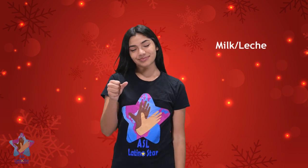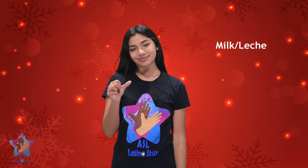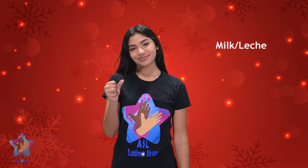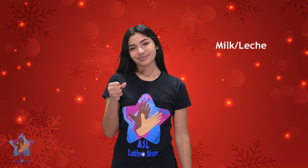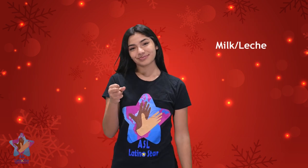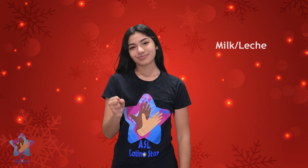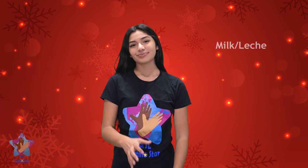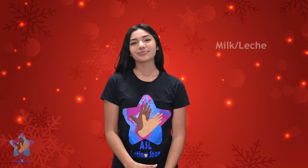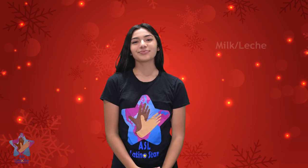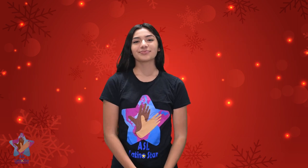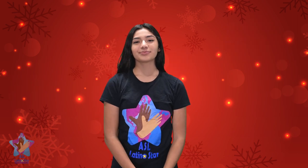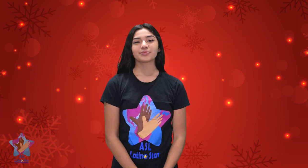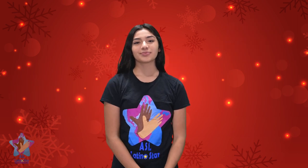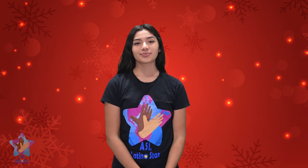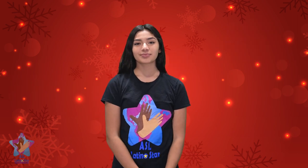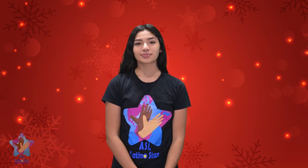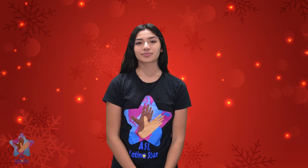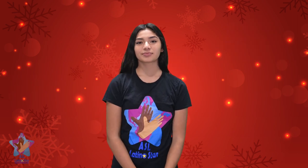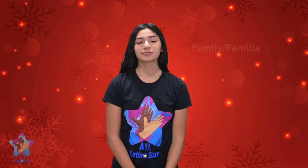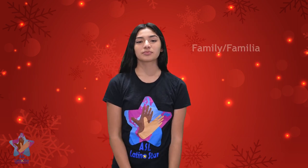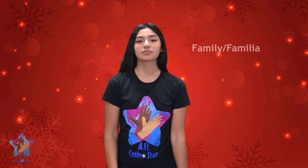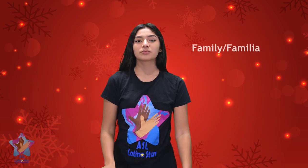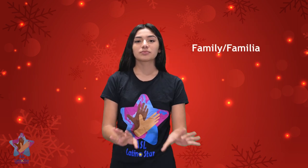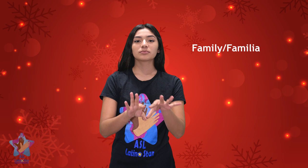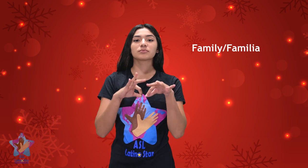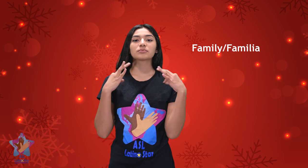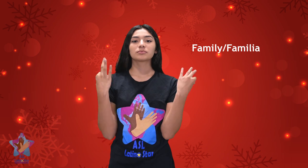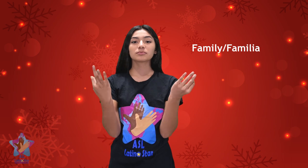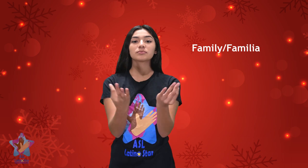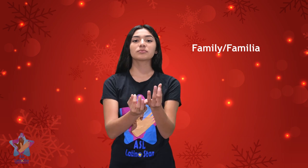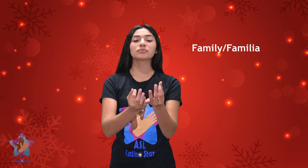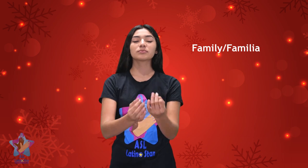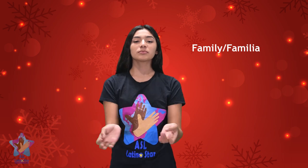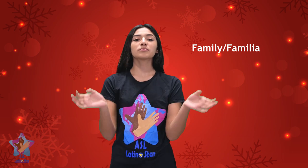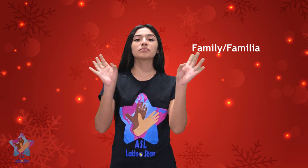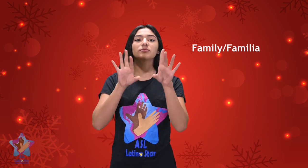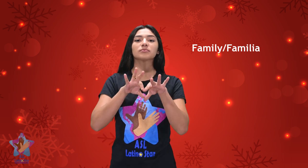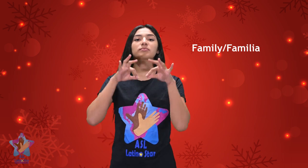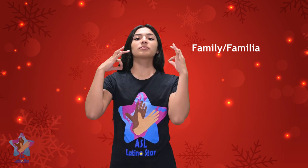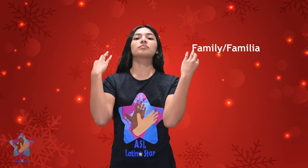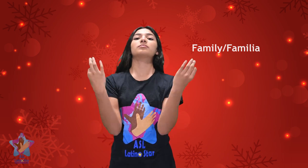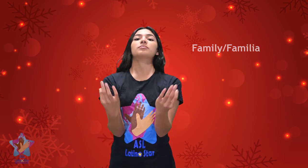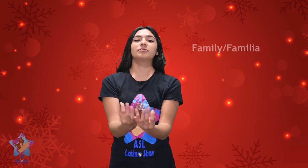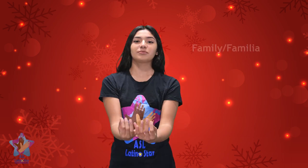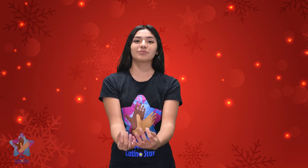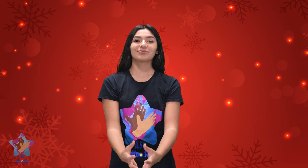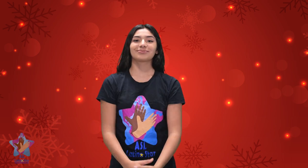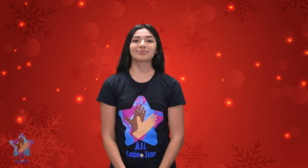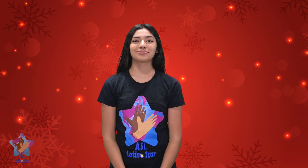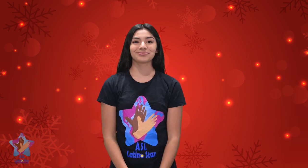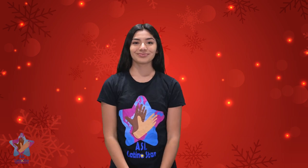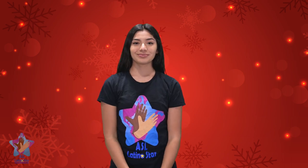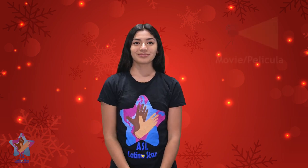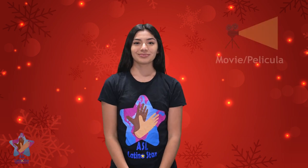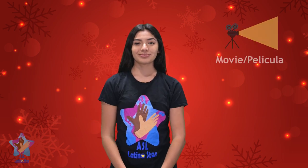Deseo. Family. Family. Familia. Familia. Movies.